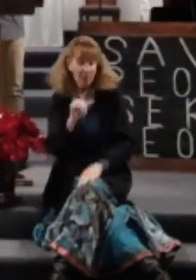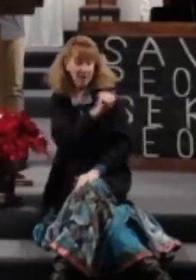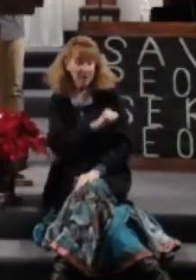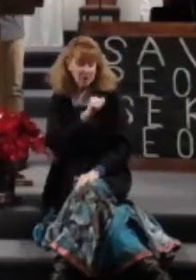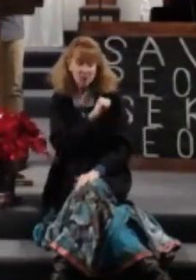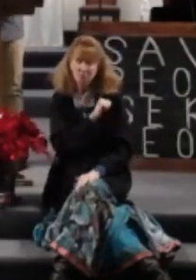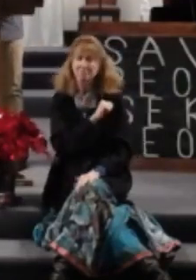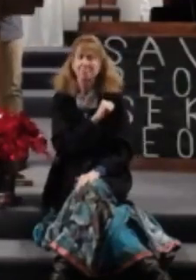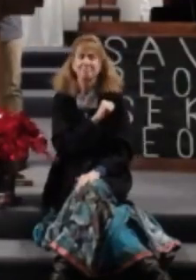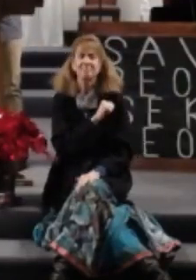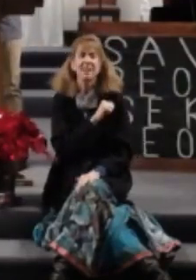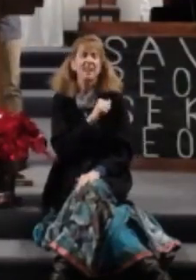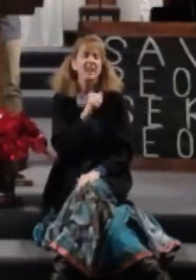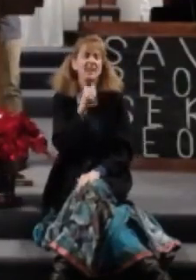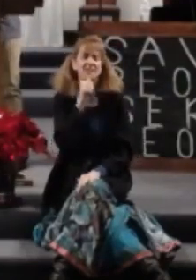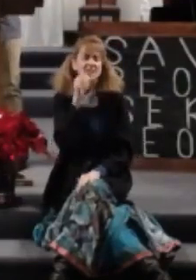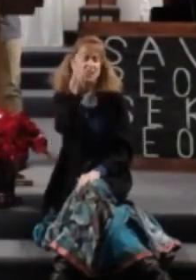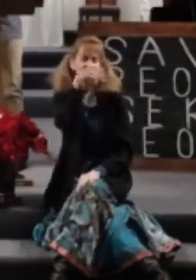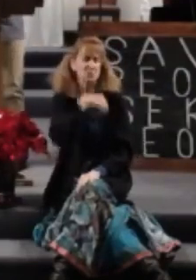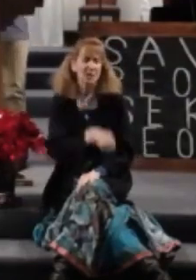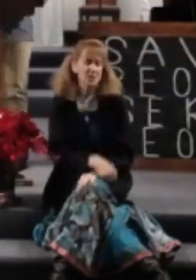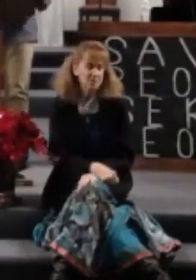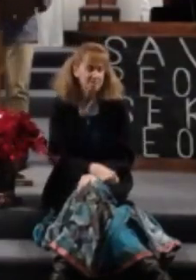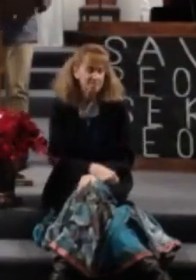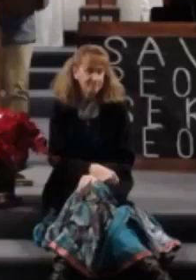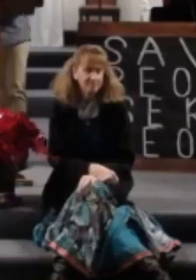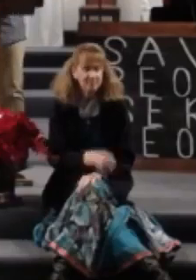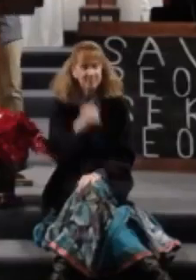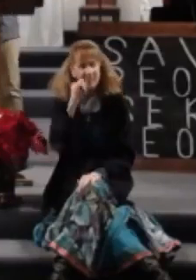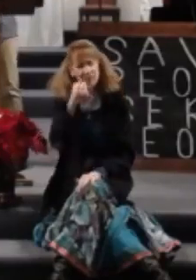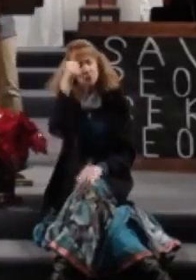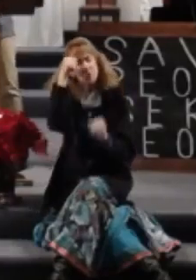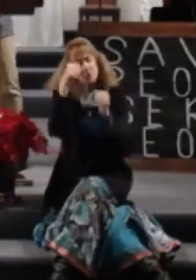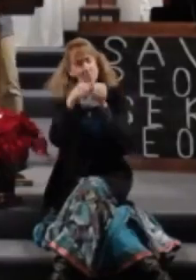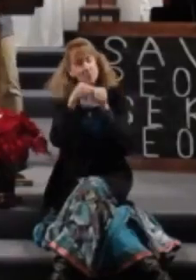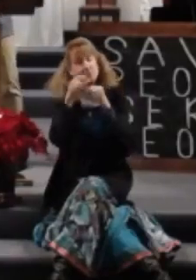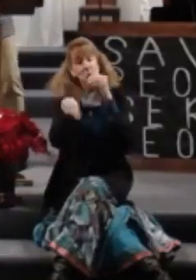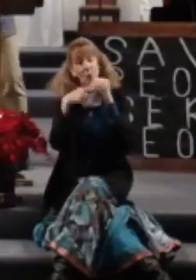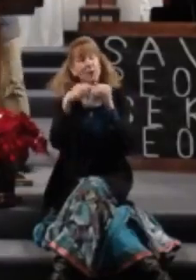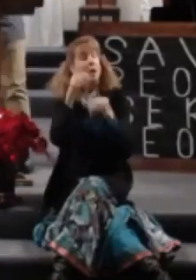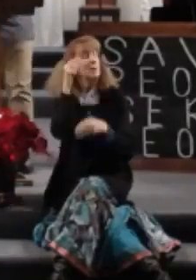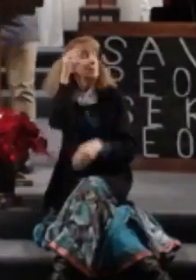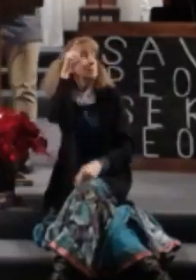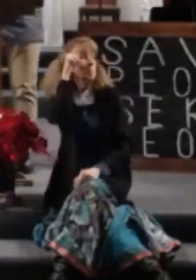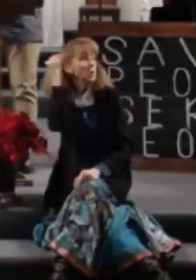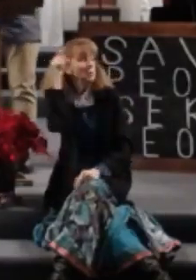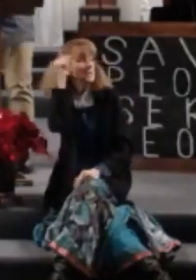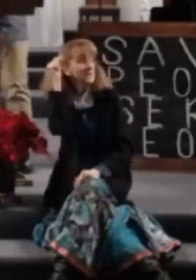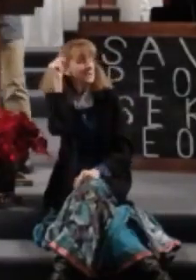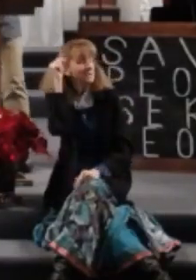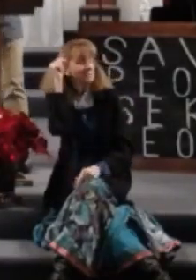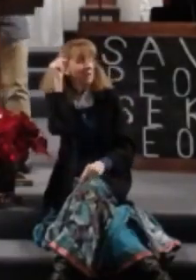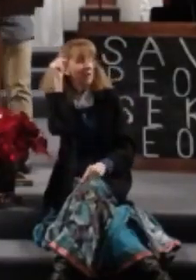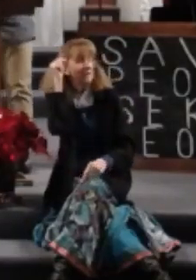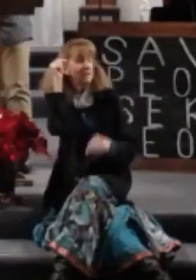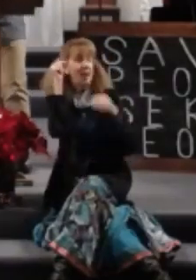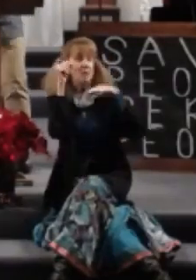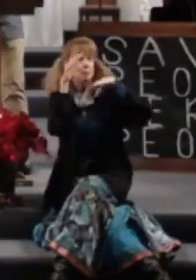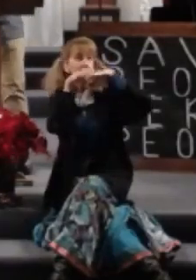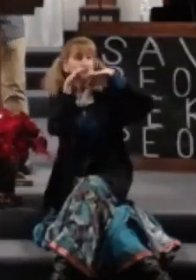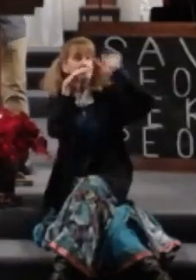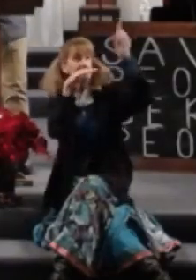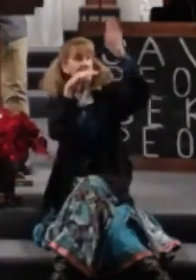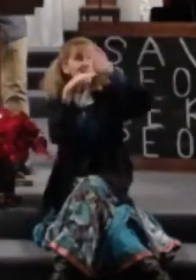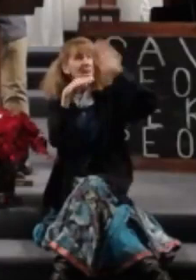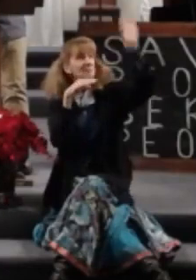not abnormal. If you recall, when God called Moses into the desert, or he called him in the desert, he appeared to